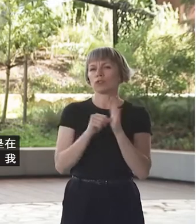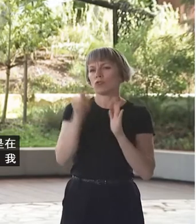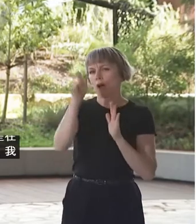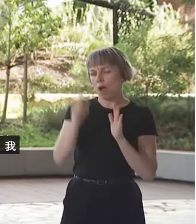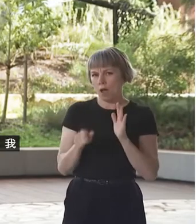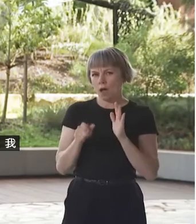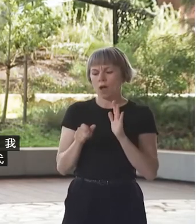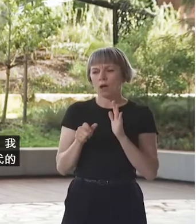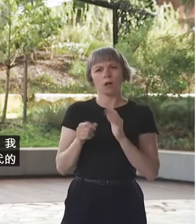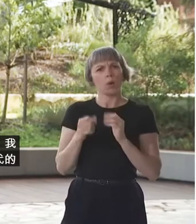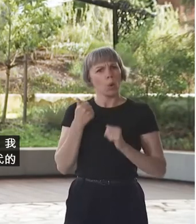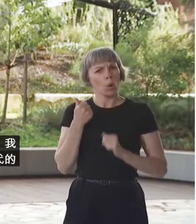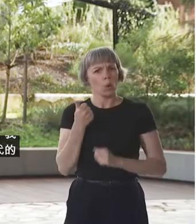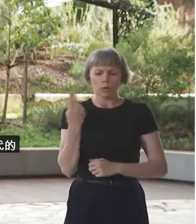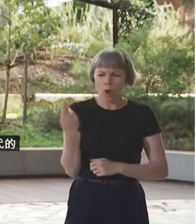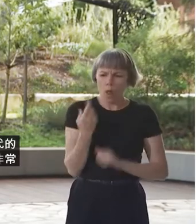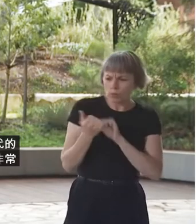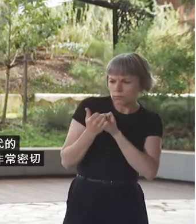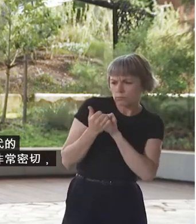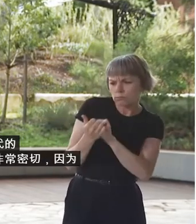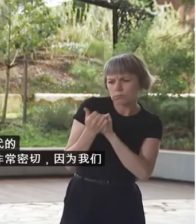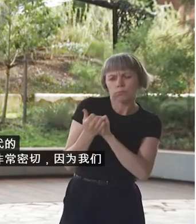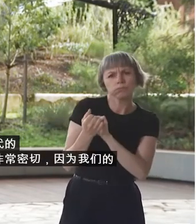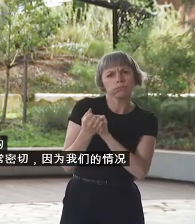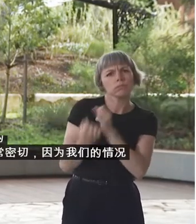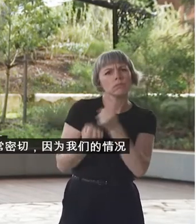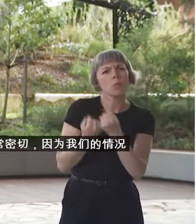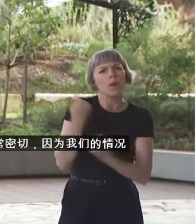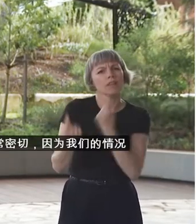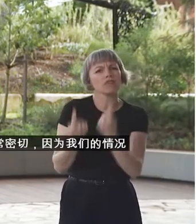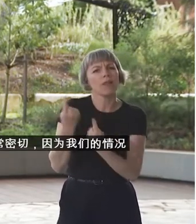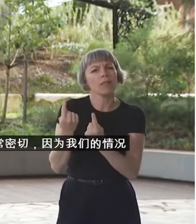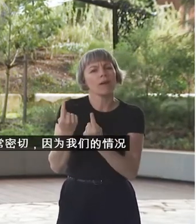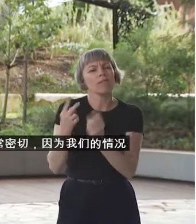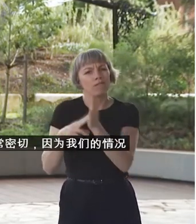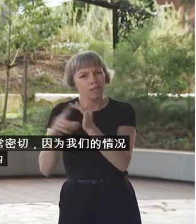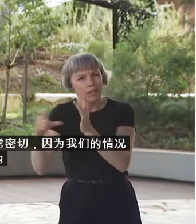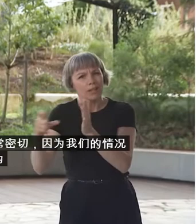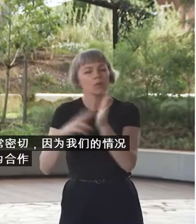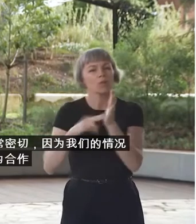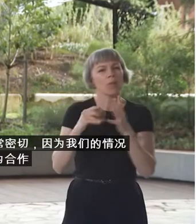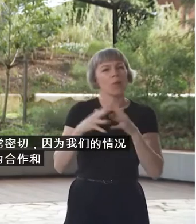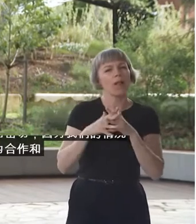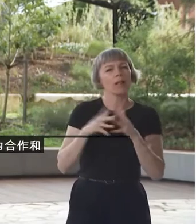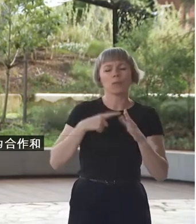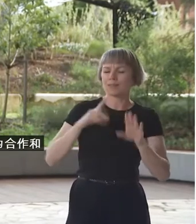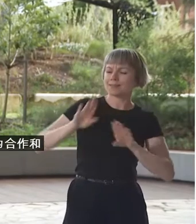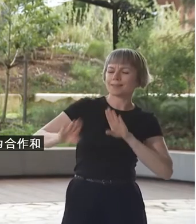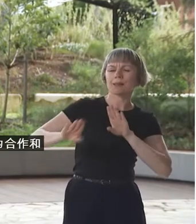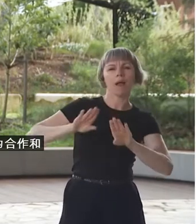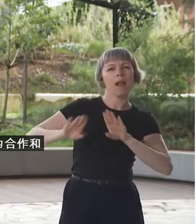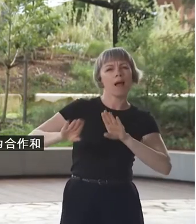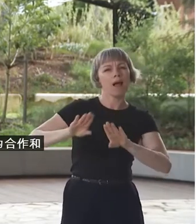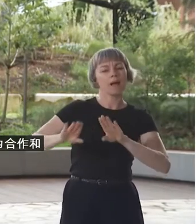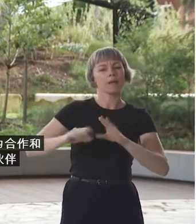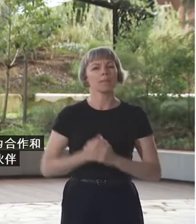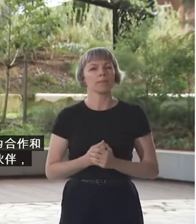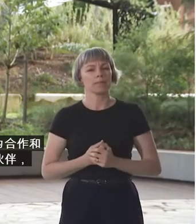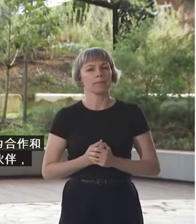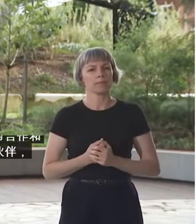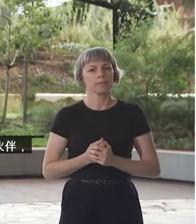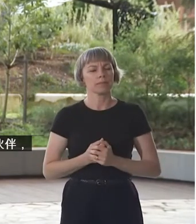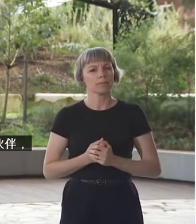I had a very close relationship with the Victorian Treasurer because our situations were very similar. I think collaboration and cooperation, I